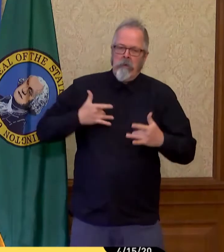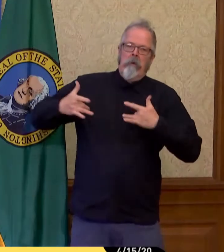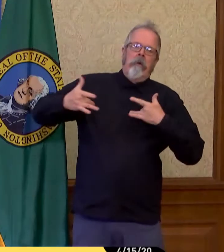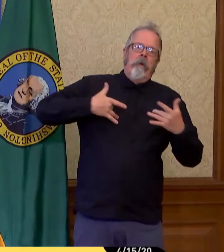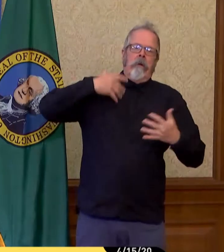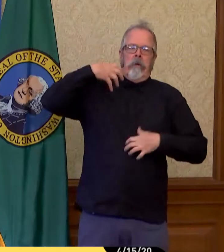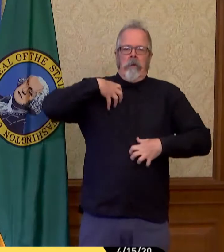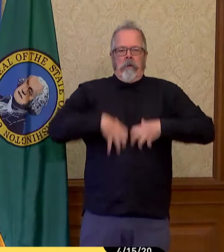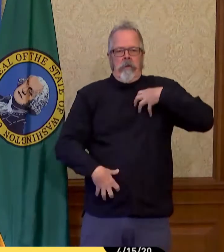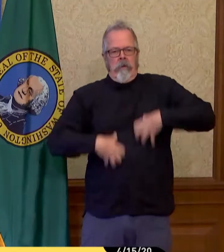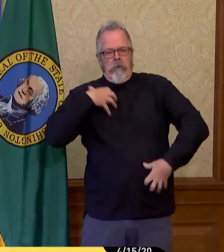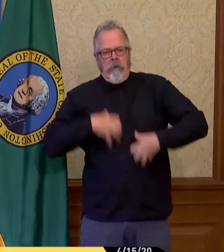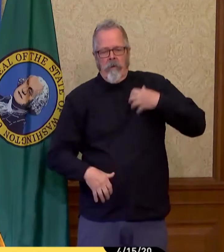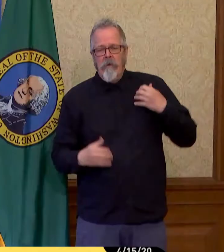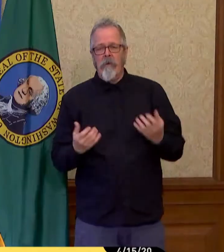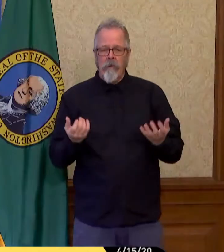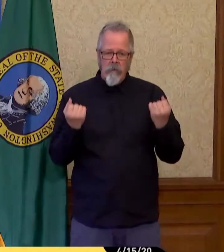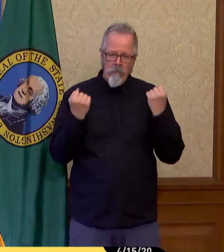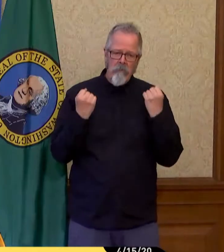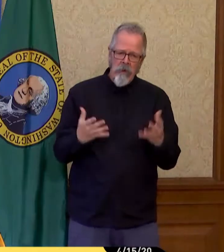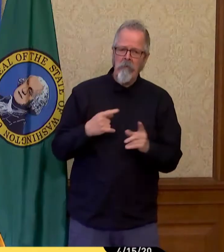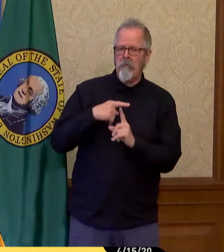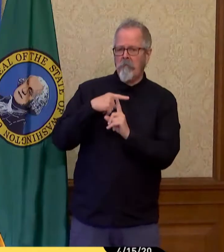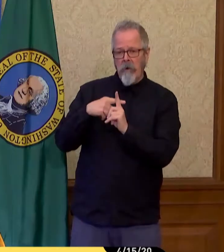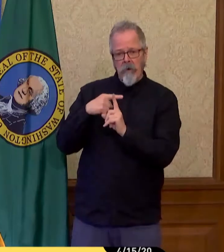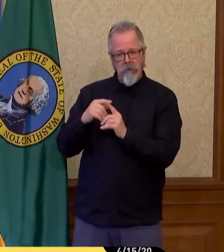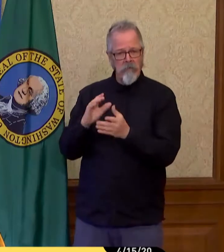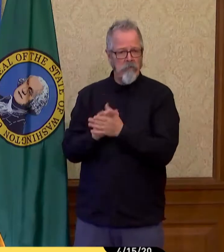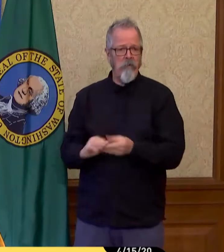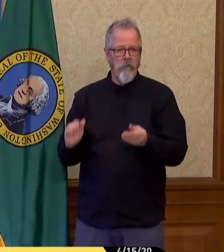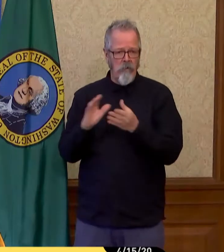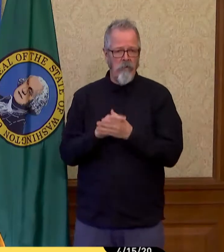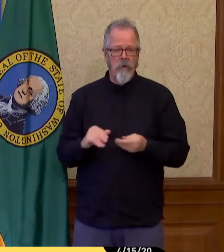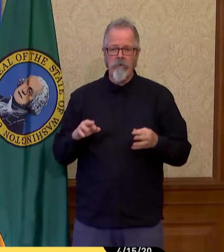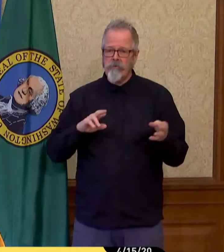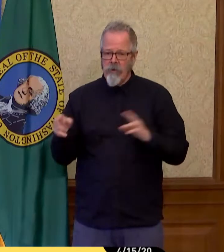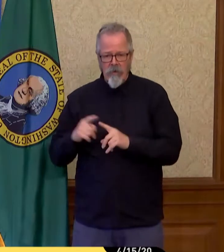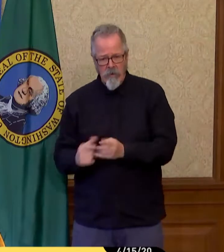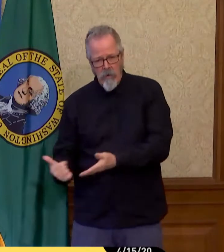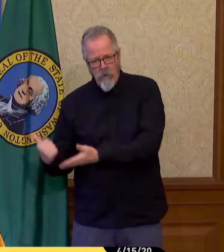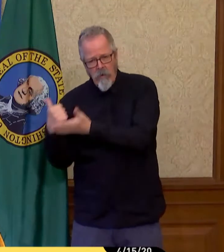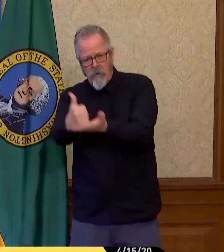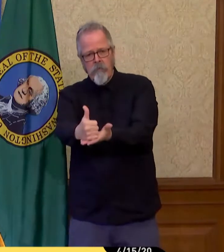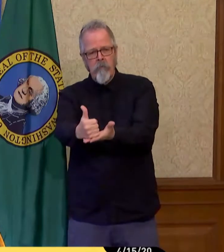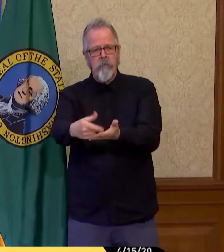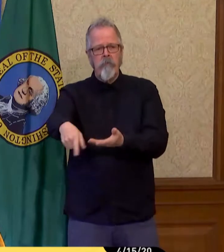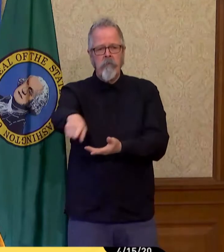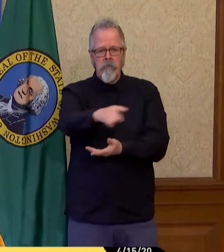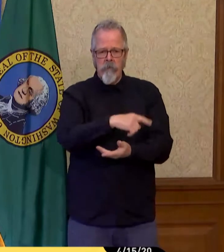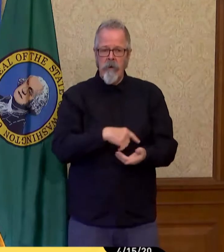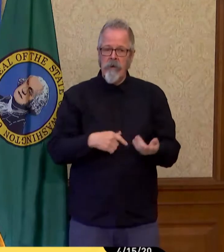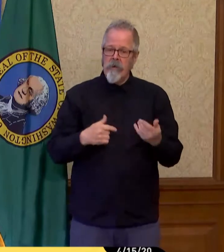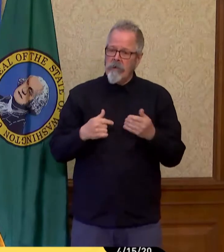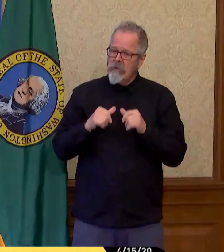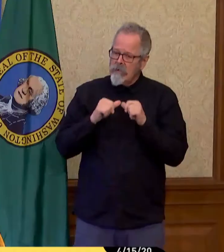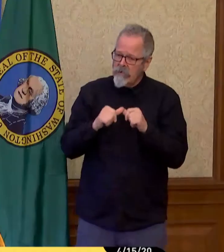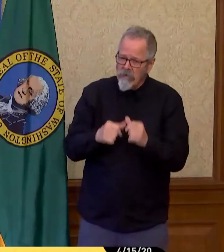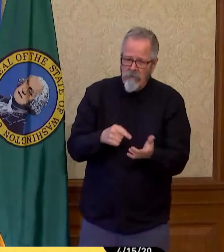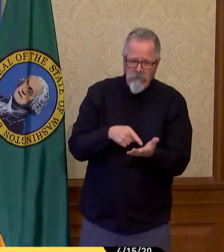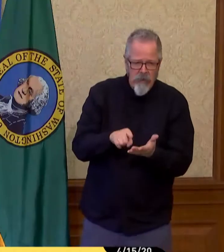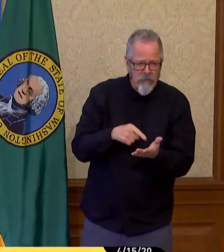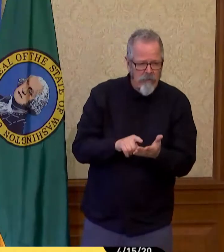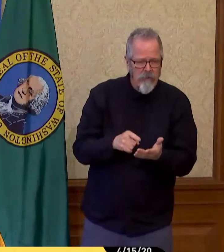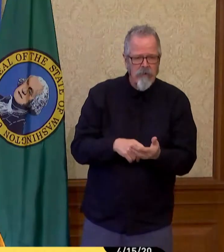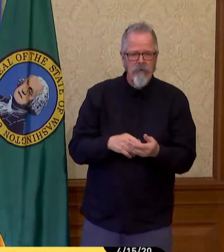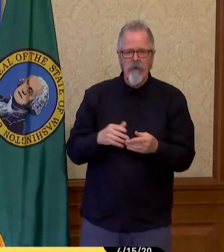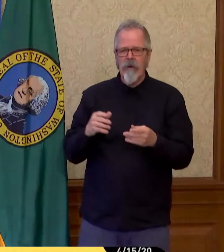and business people keep paying their employees, and untold acts of kindness. But I want to point out it's a good time not